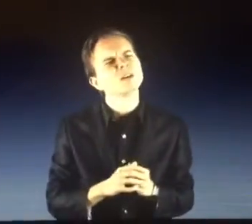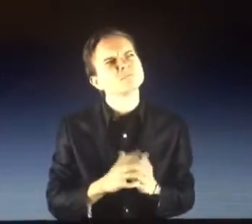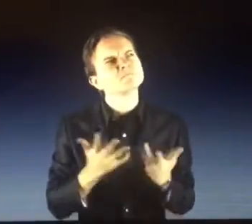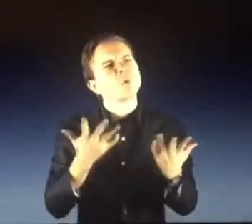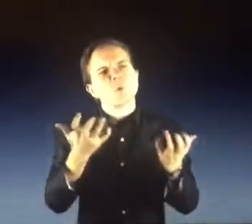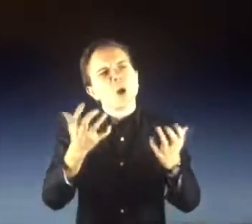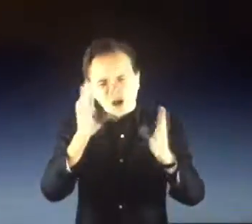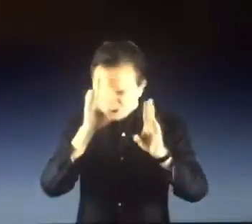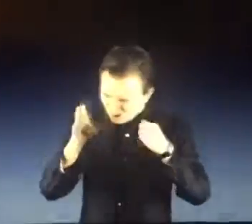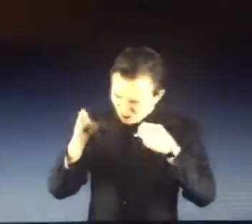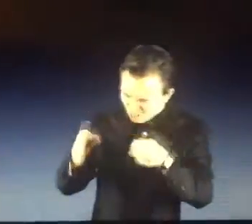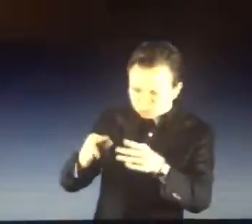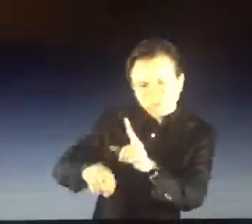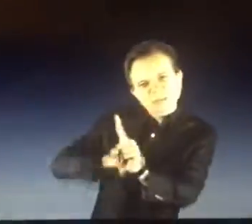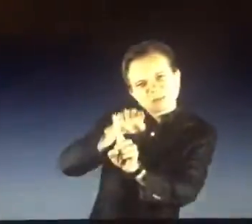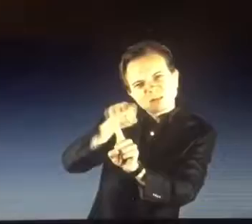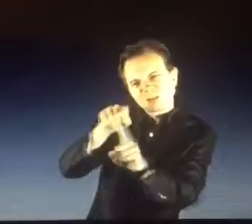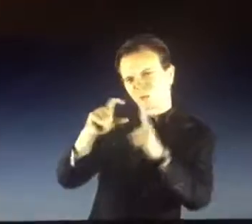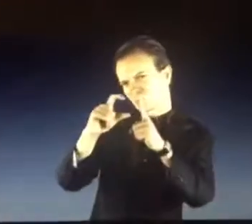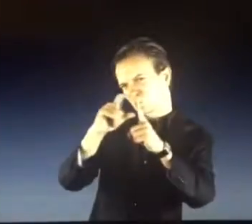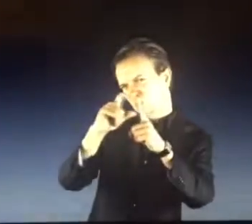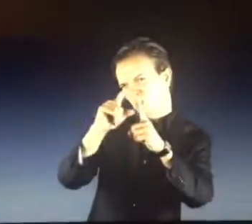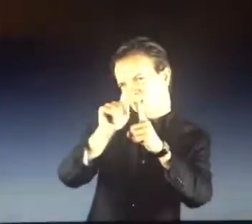to boost your own self-esteem, but what I really want